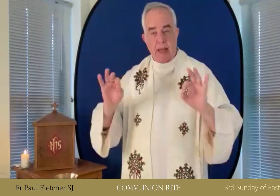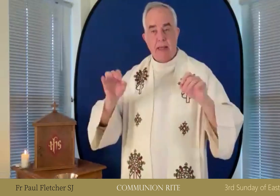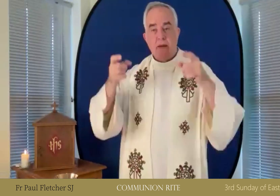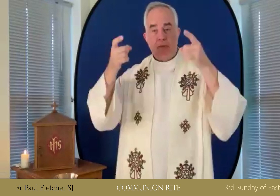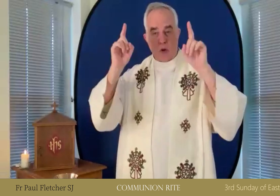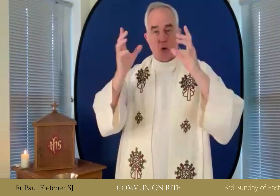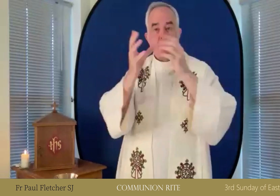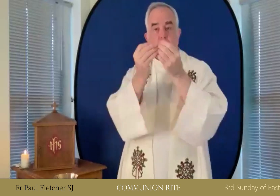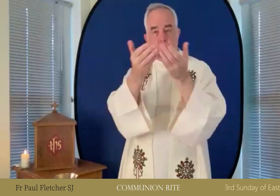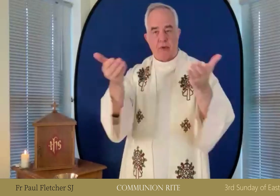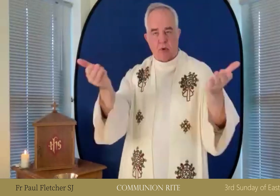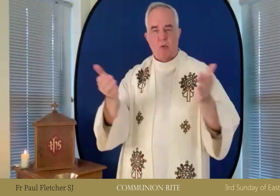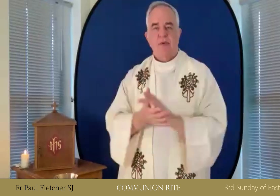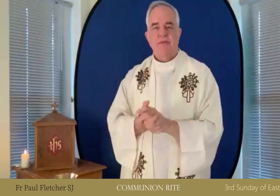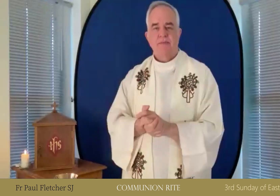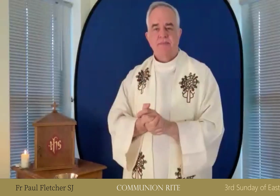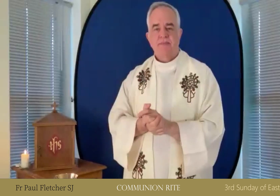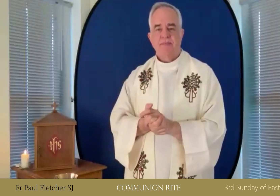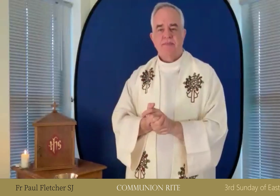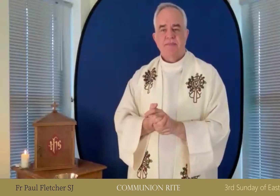Peace to the Lord be with you.